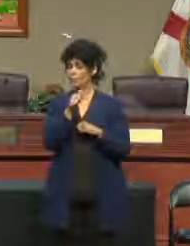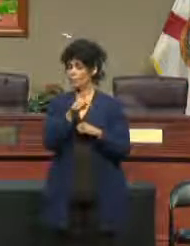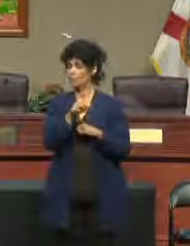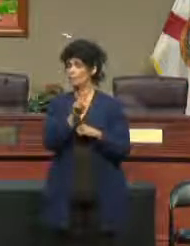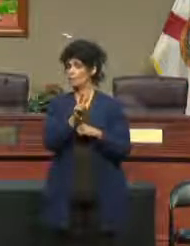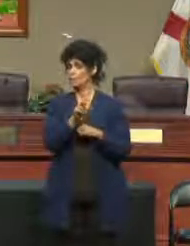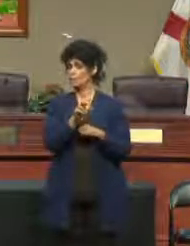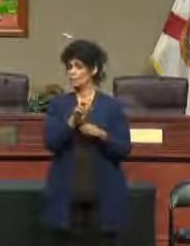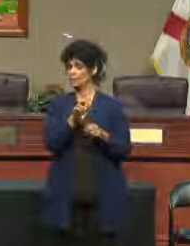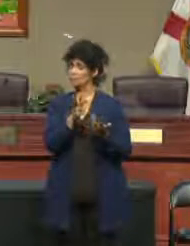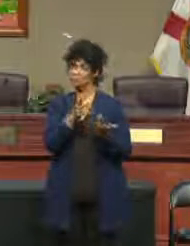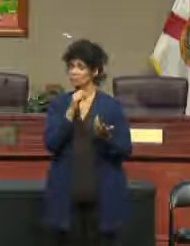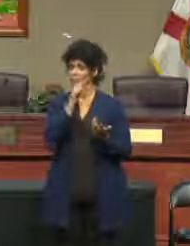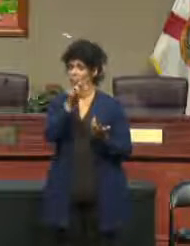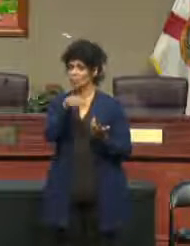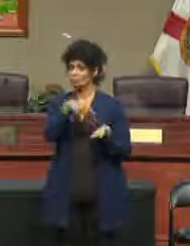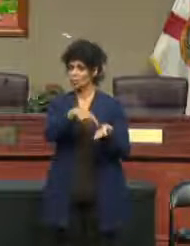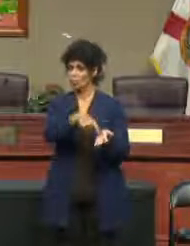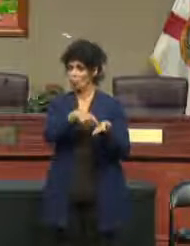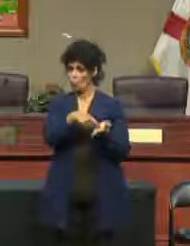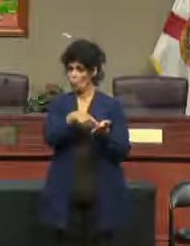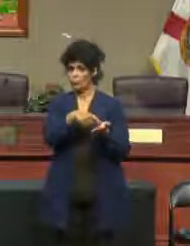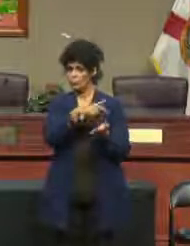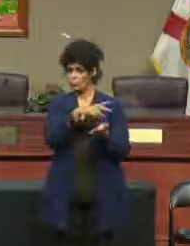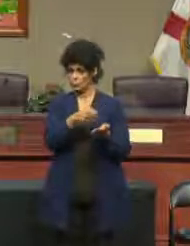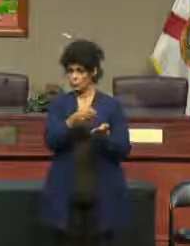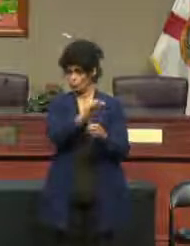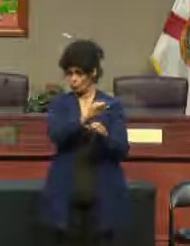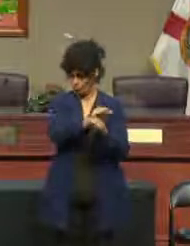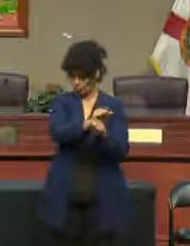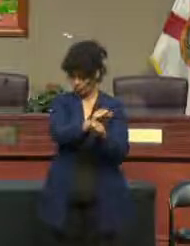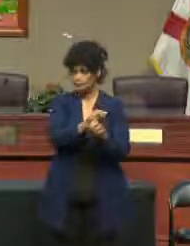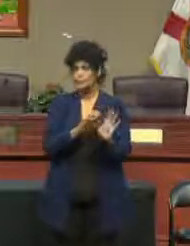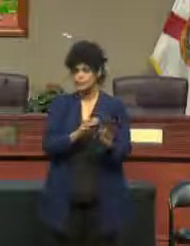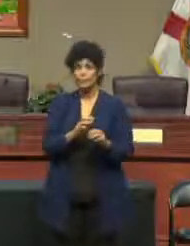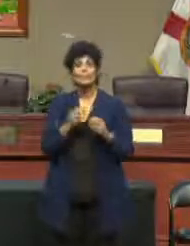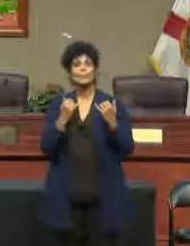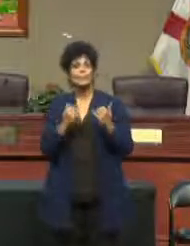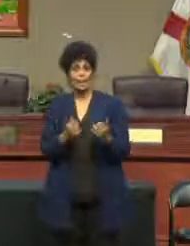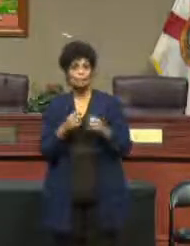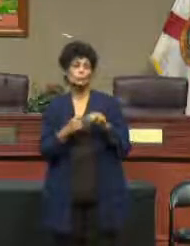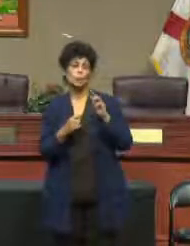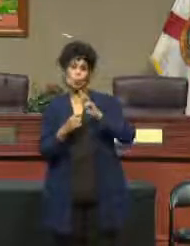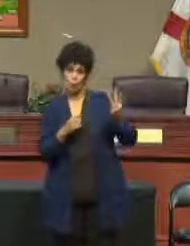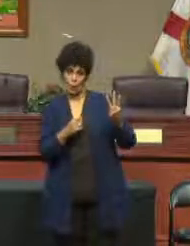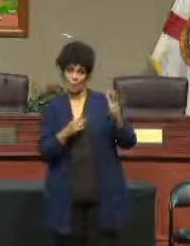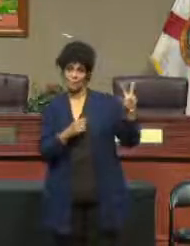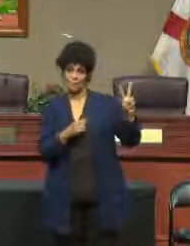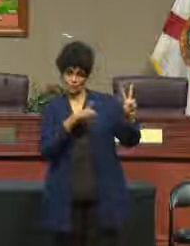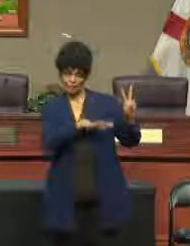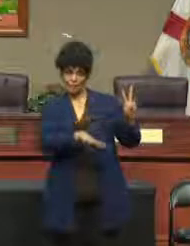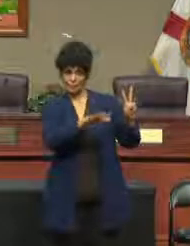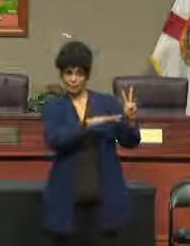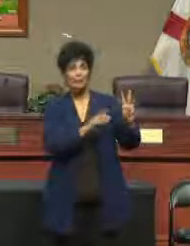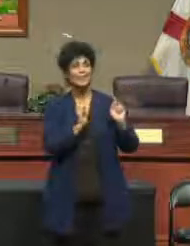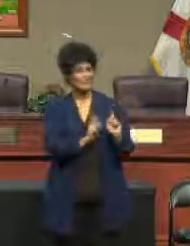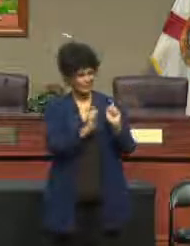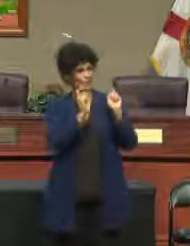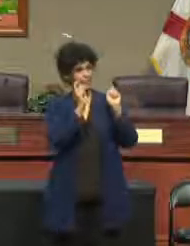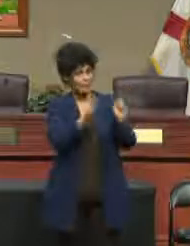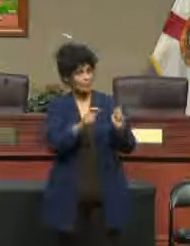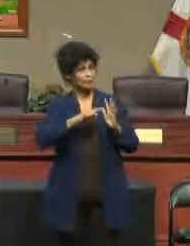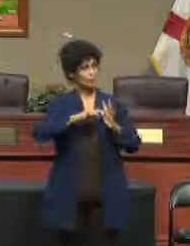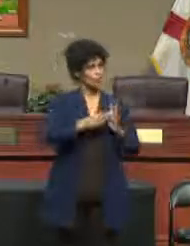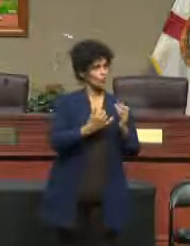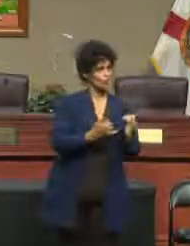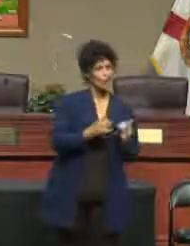FEMA sites. Starting today, the Valencia West Campus site will be able to administer some 3,000